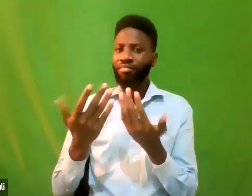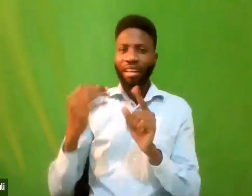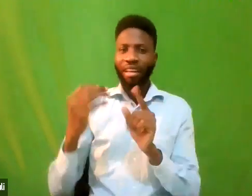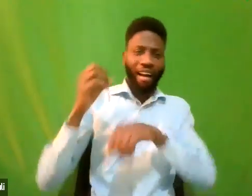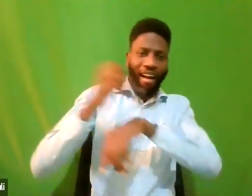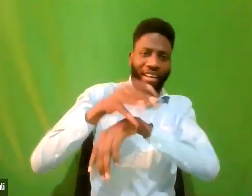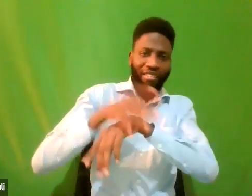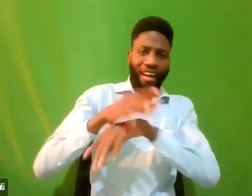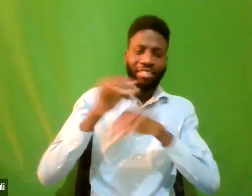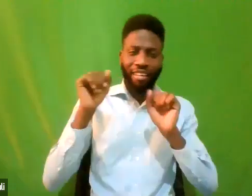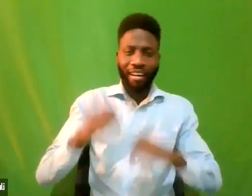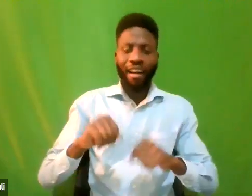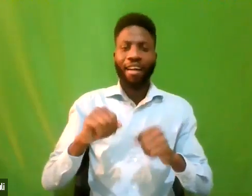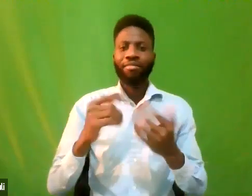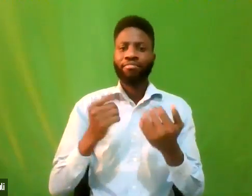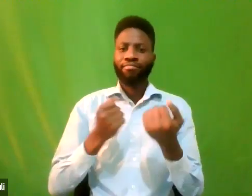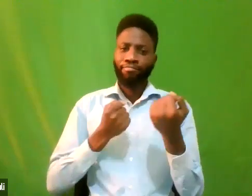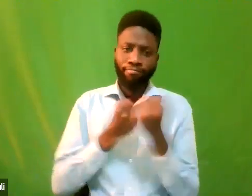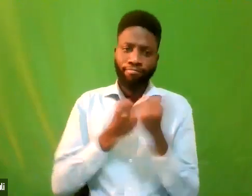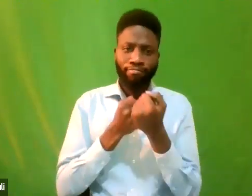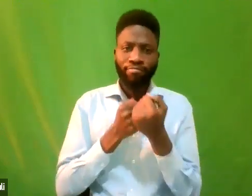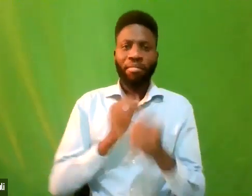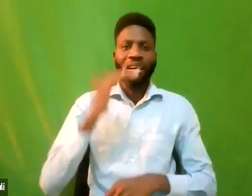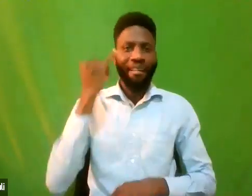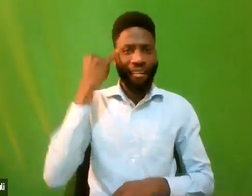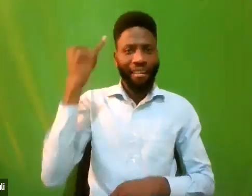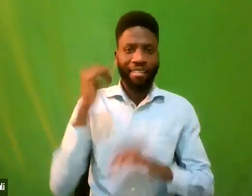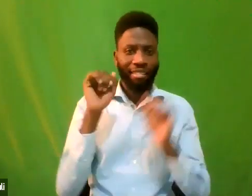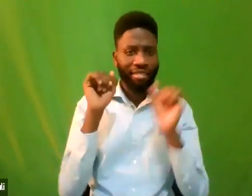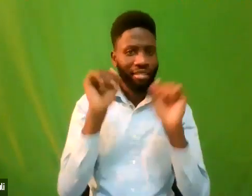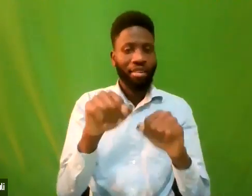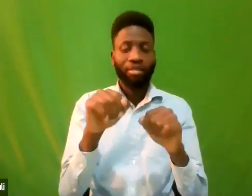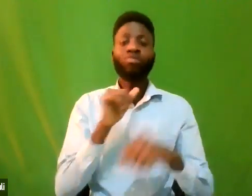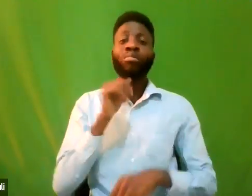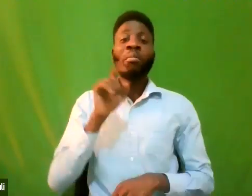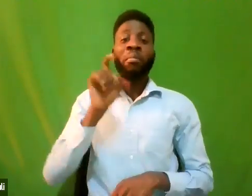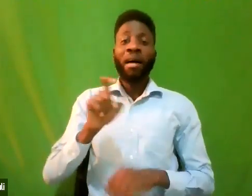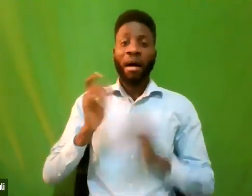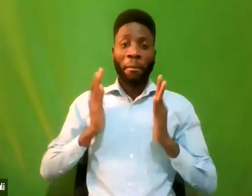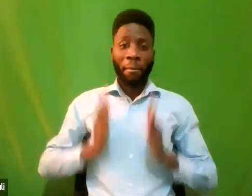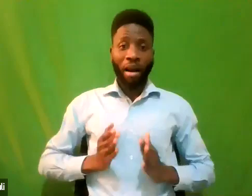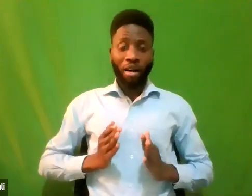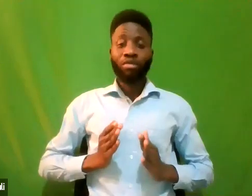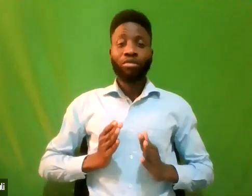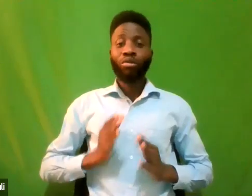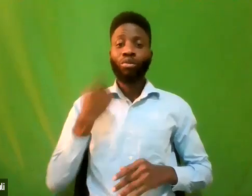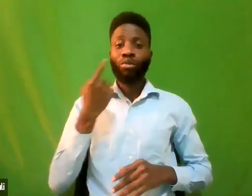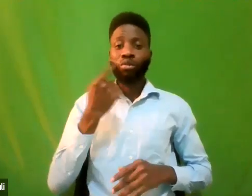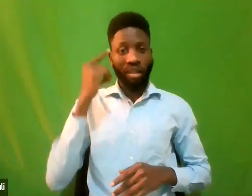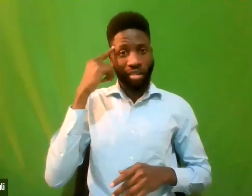who is able to support your idea, not somebody who can change your dream, but